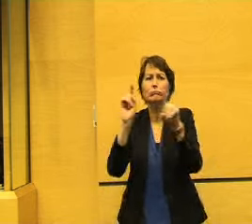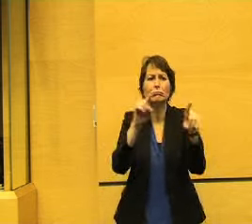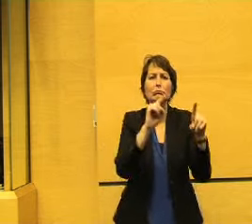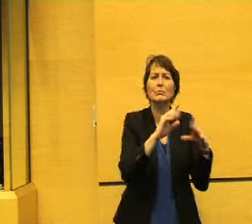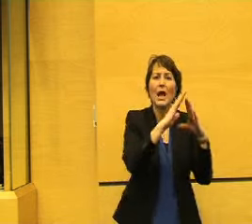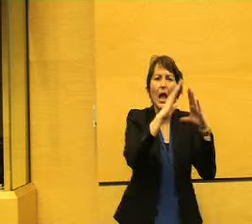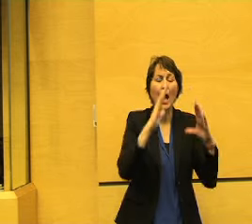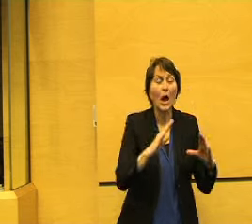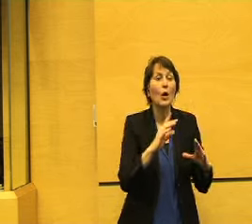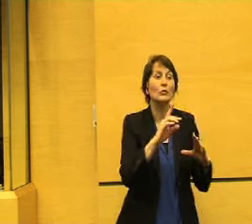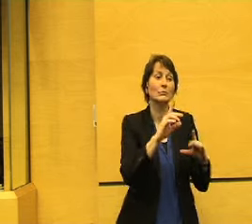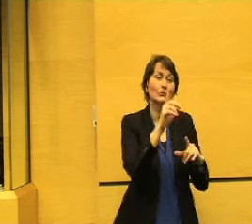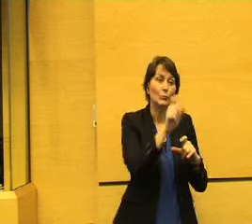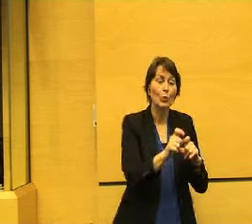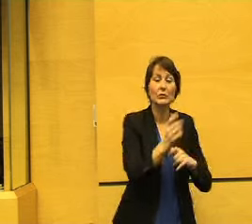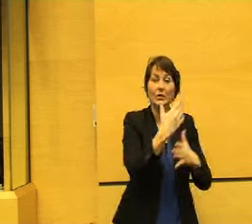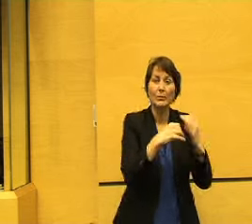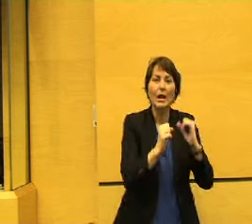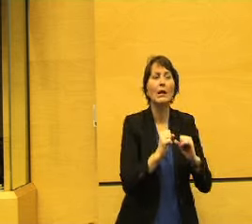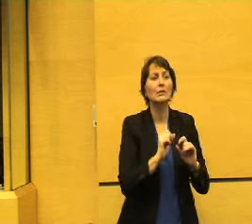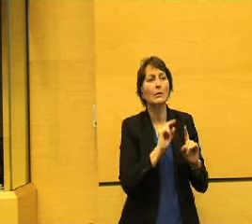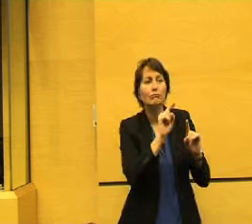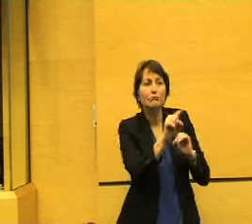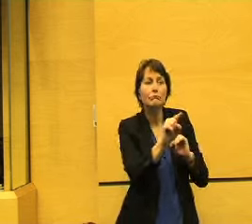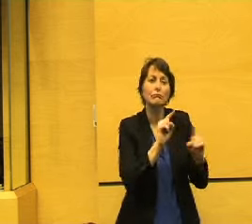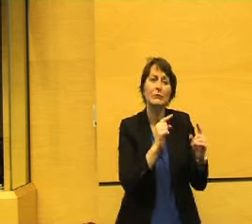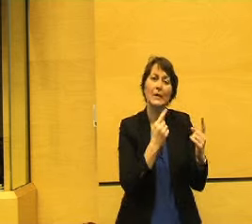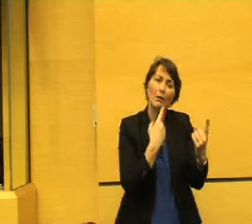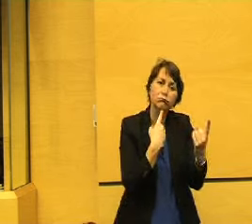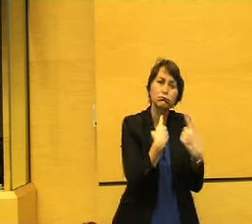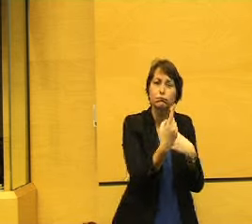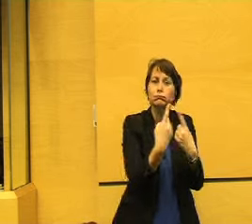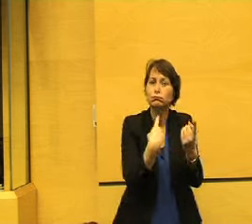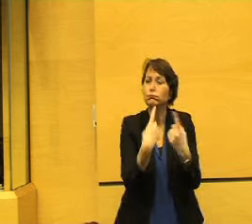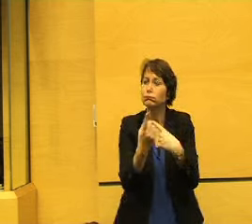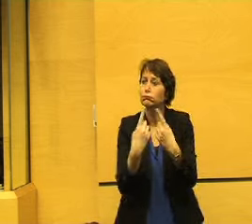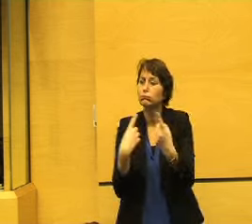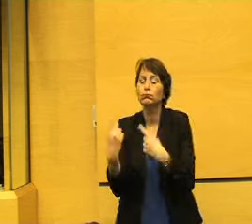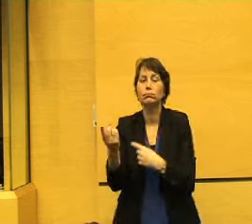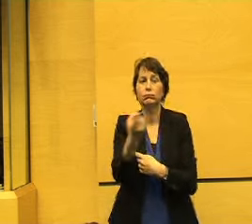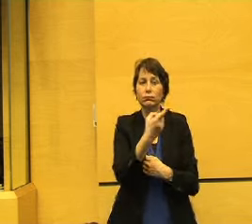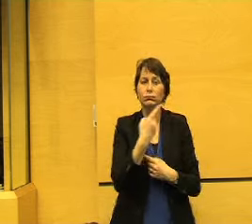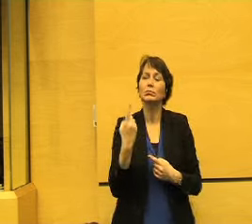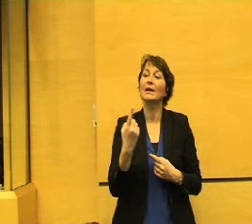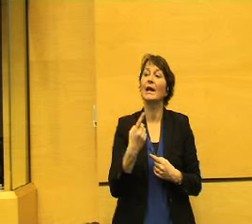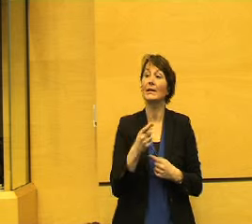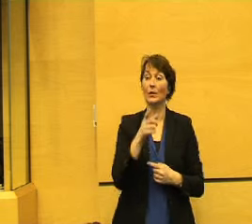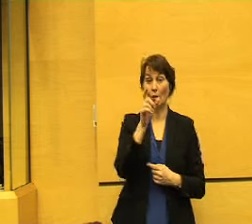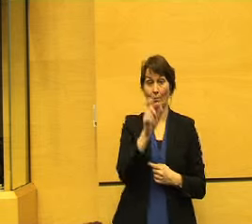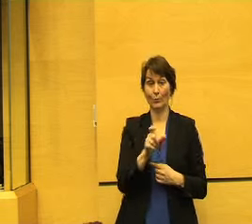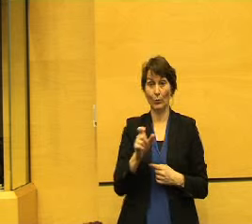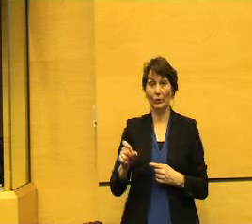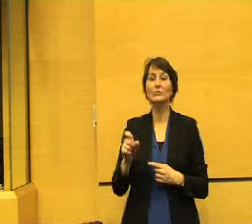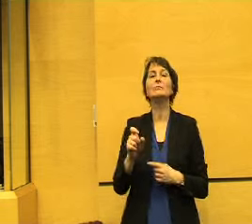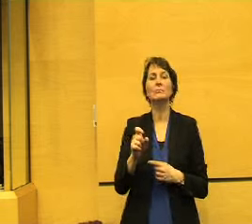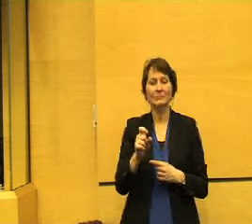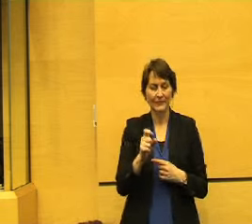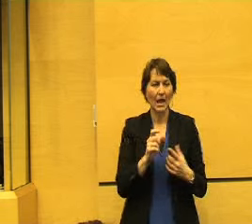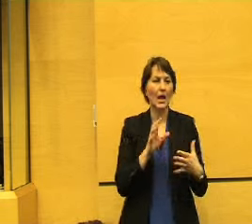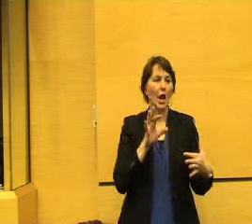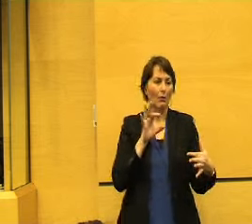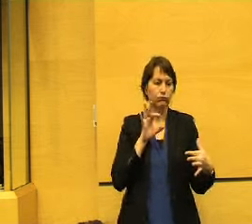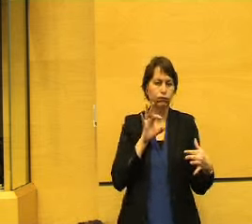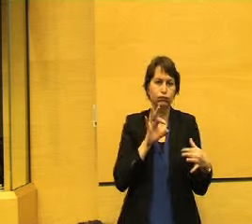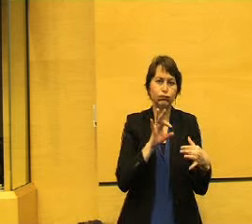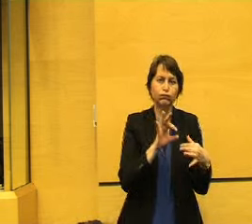with disability regularly, and they talk, and then persons with disabilities have built a trust,